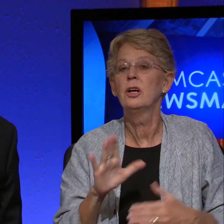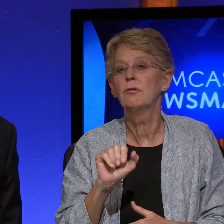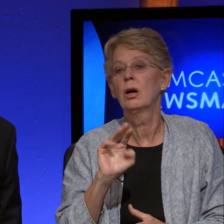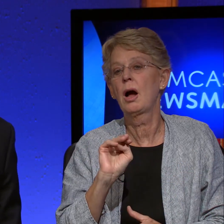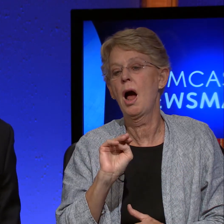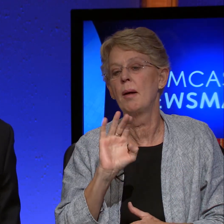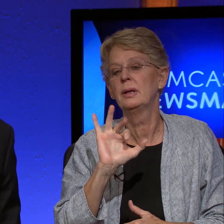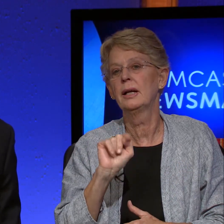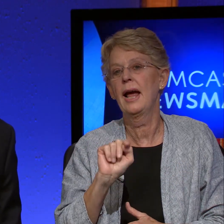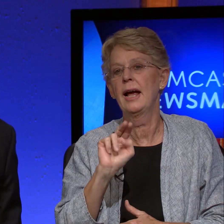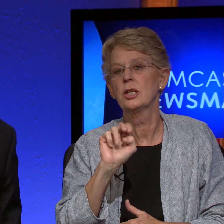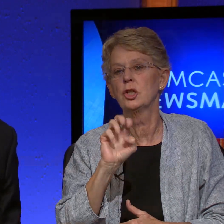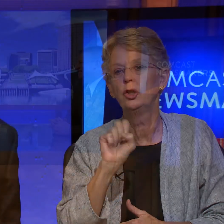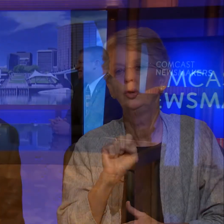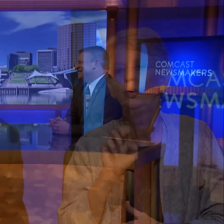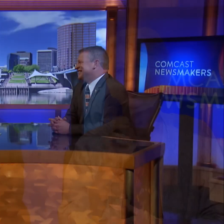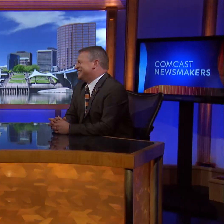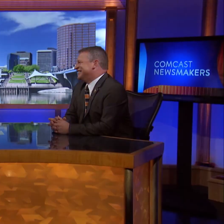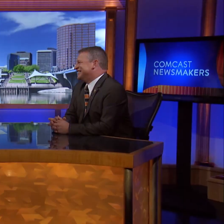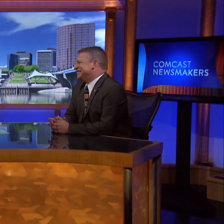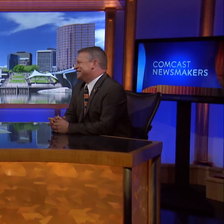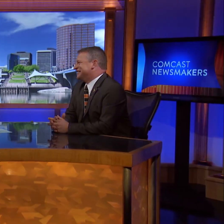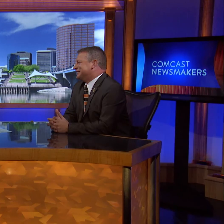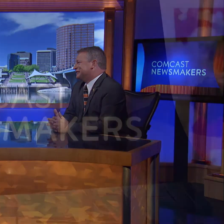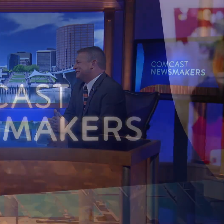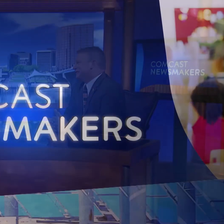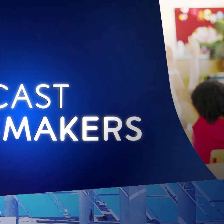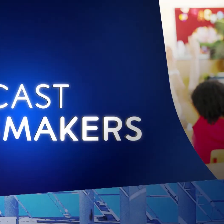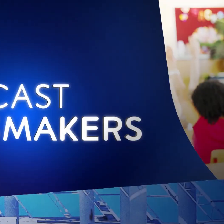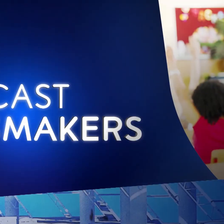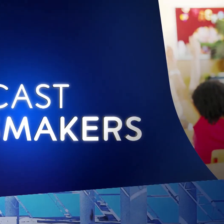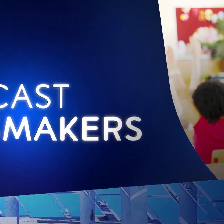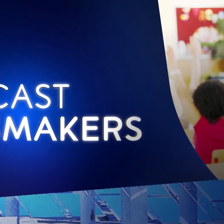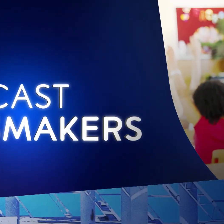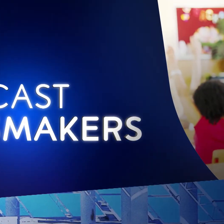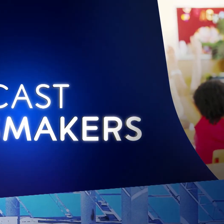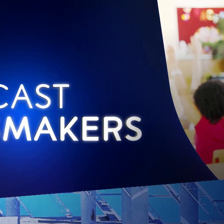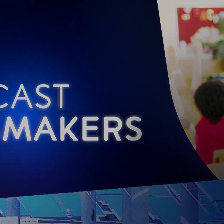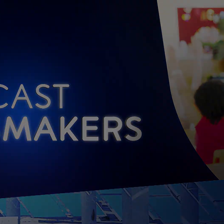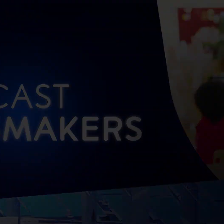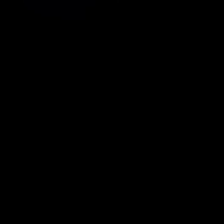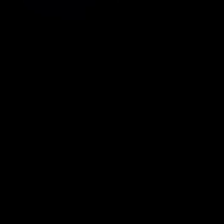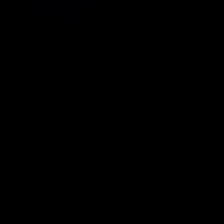Comcast Newsmakers. I'm Nathan O'Leary. Thank you. Thank you. Thank you.